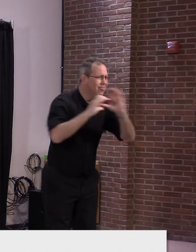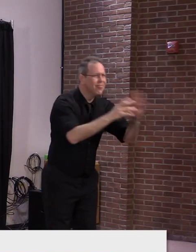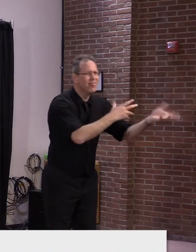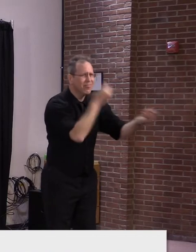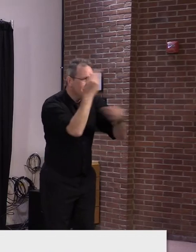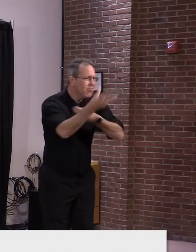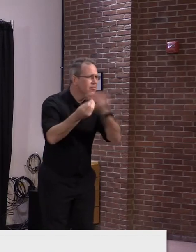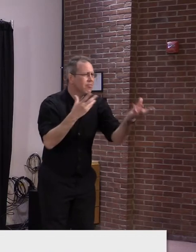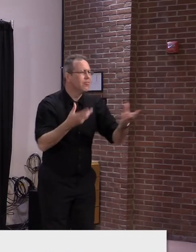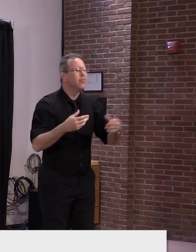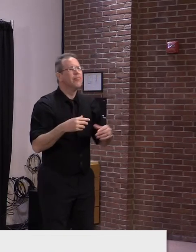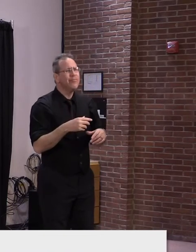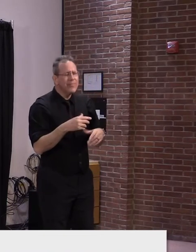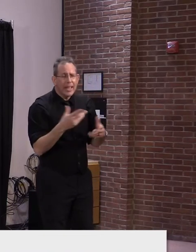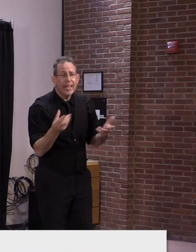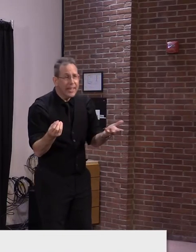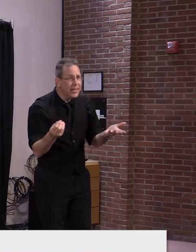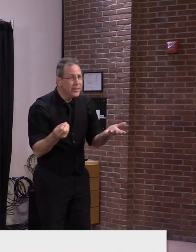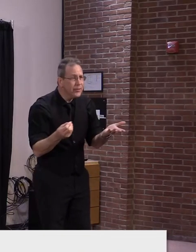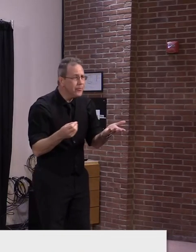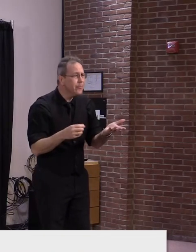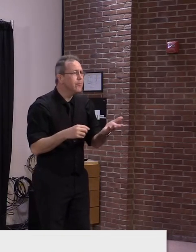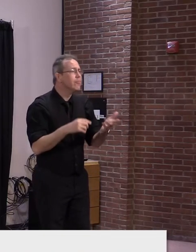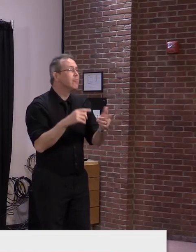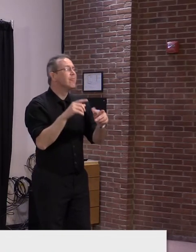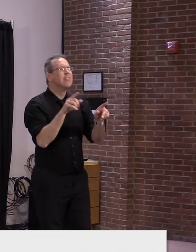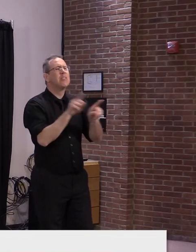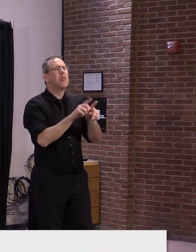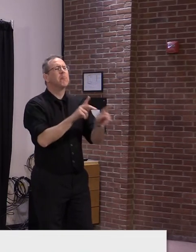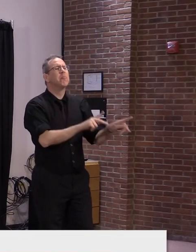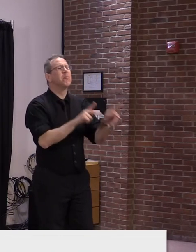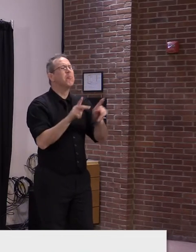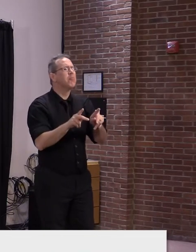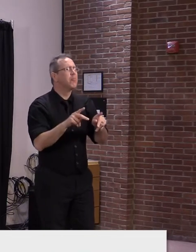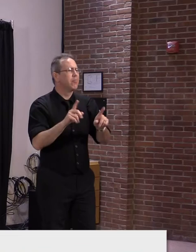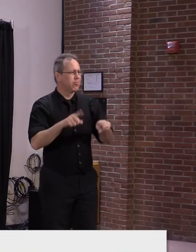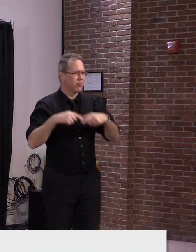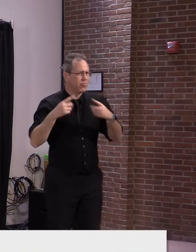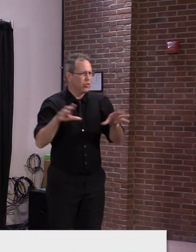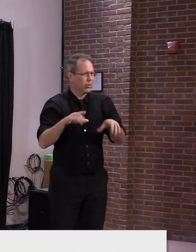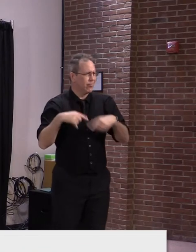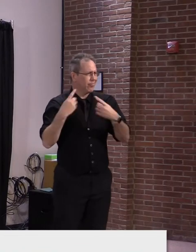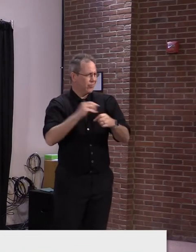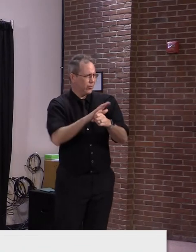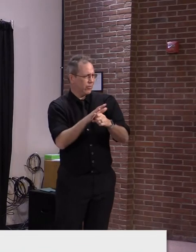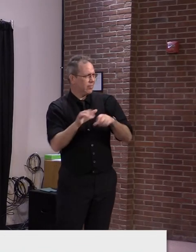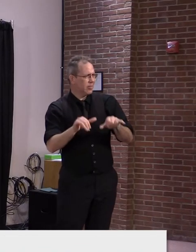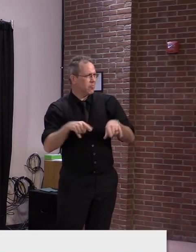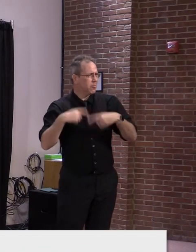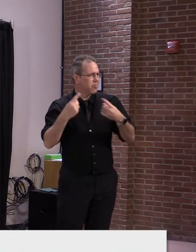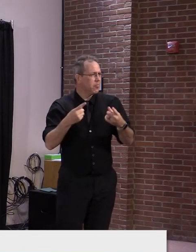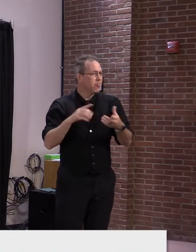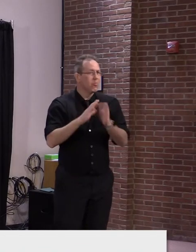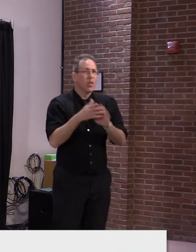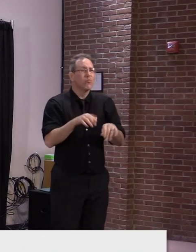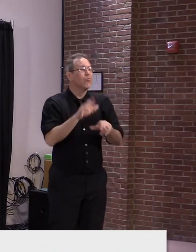it somewhat similar to that. I mean, that's what we're moving into. So they still